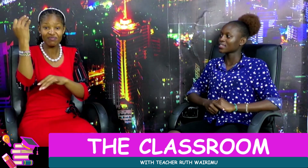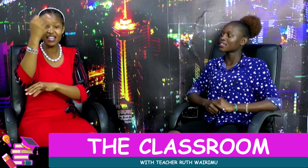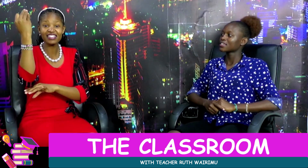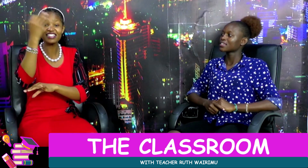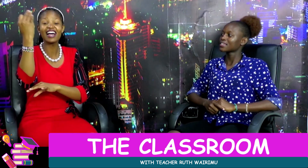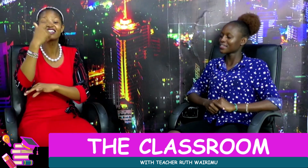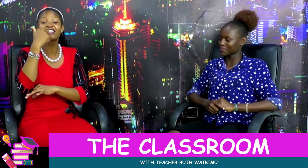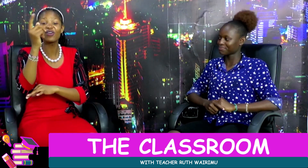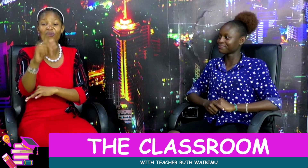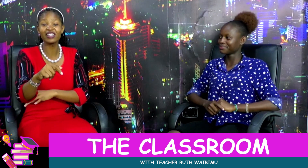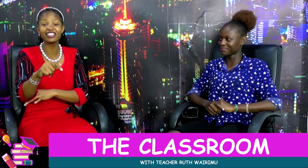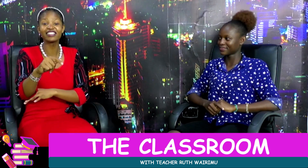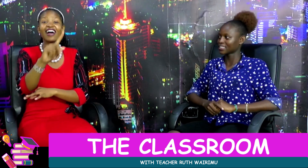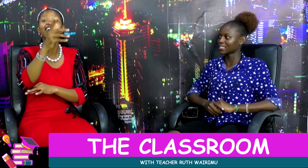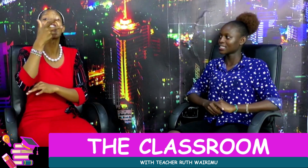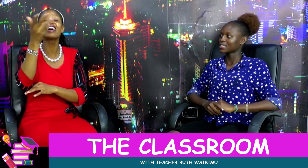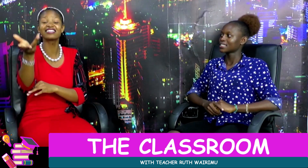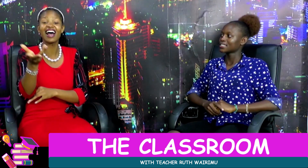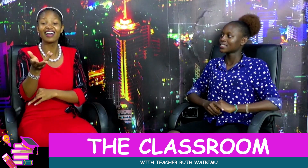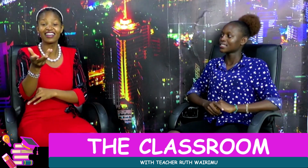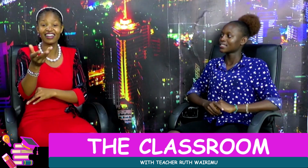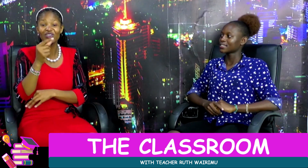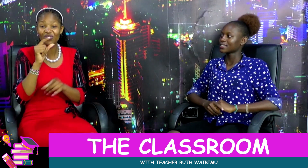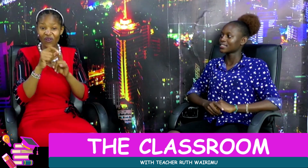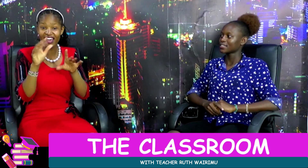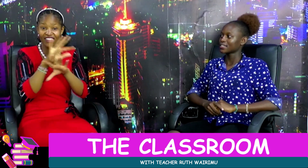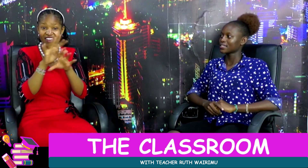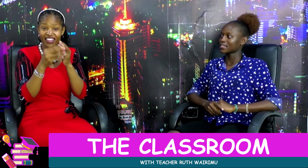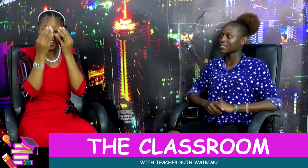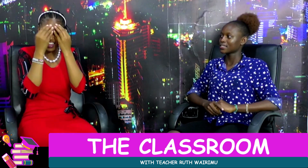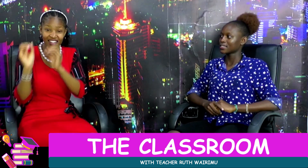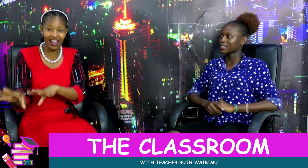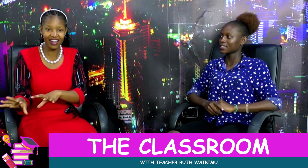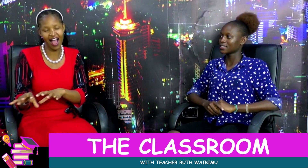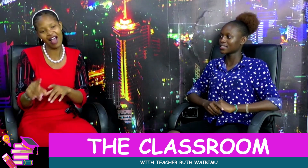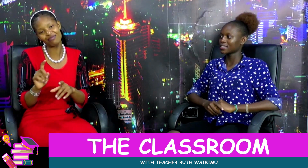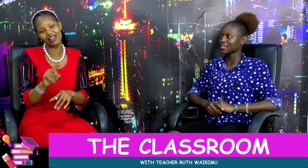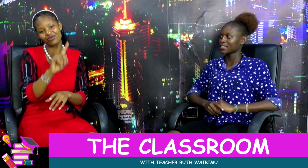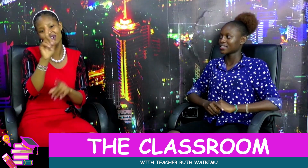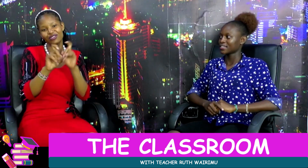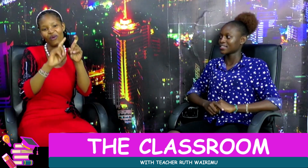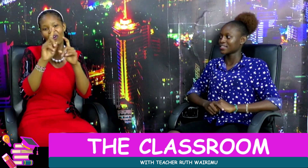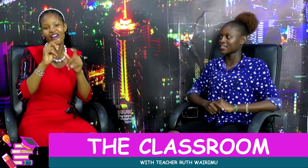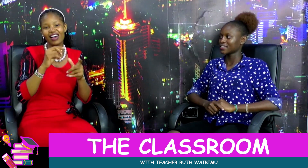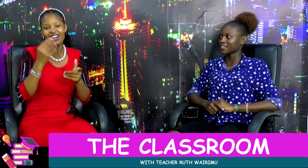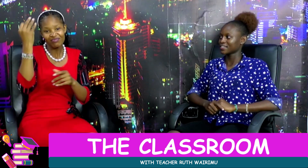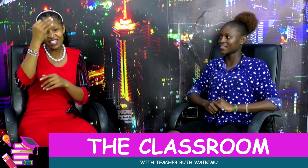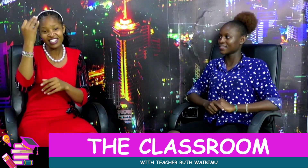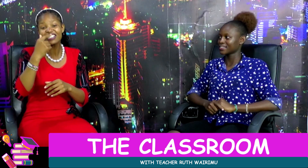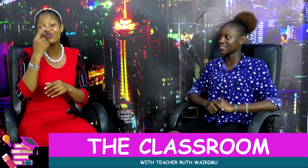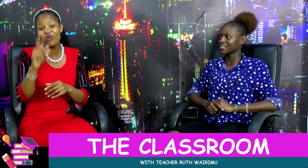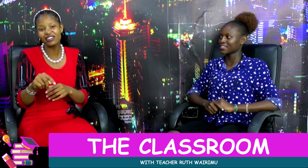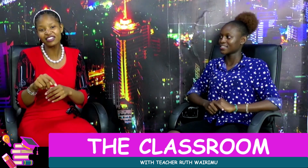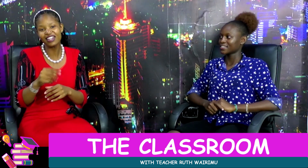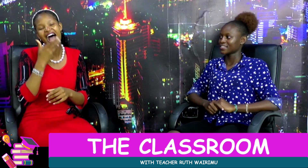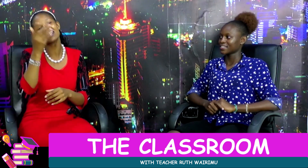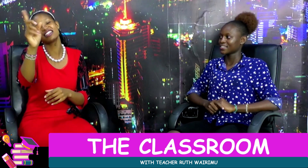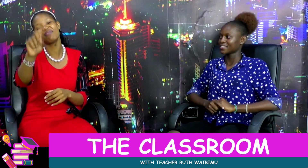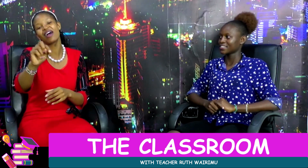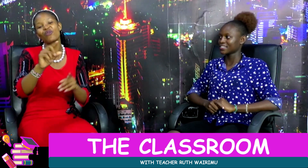Now I want to know if she even went to church, if she even goes to church and the house she gets to learn. Because sometimes if we go to church